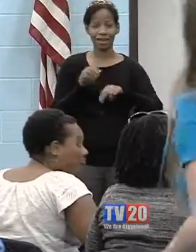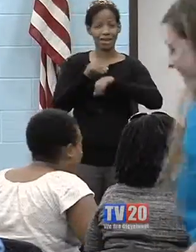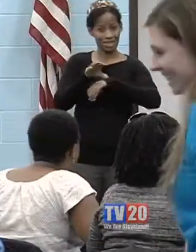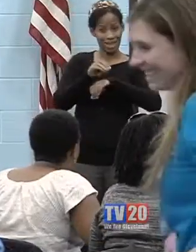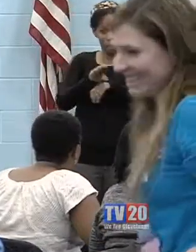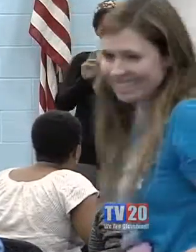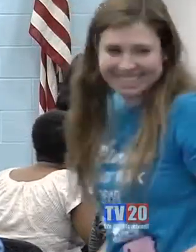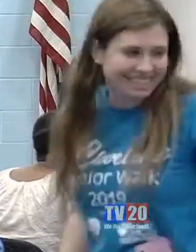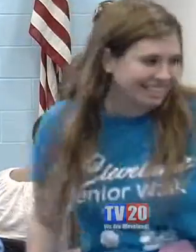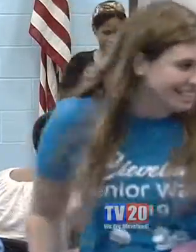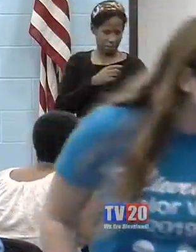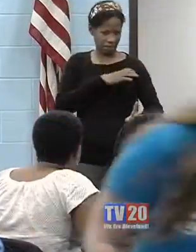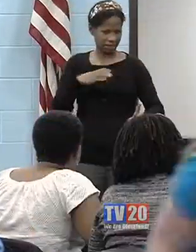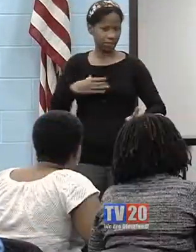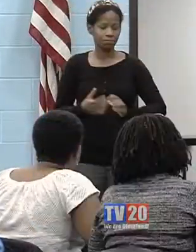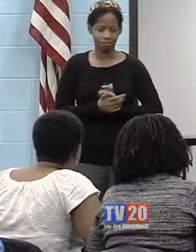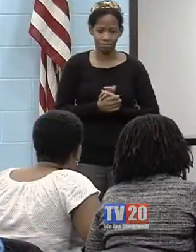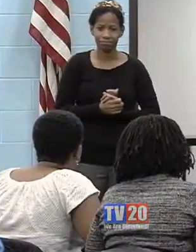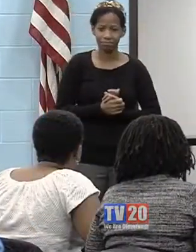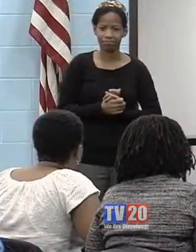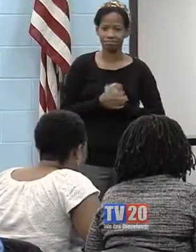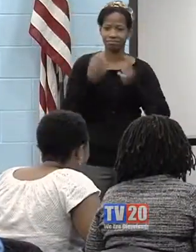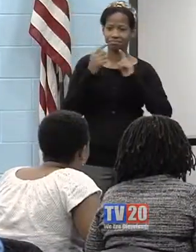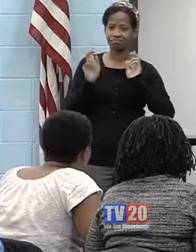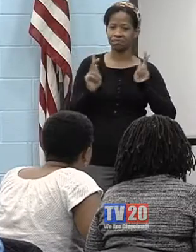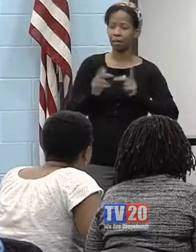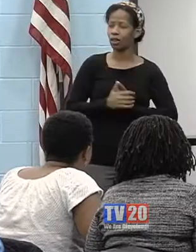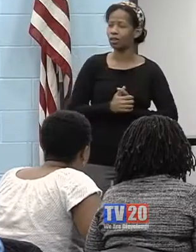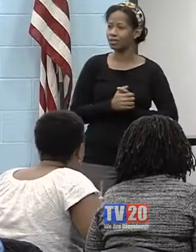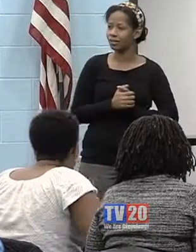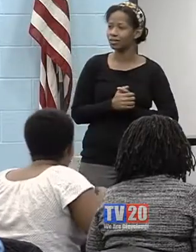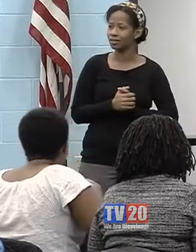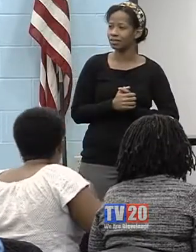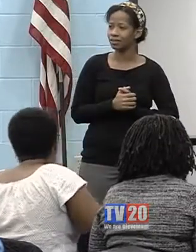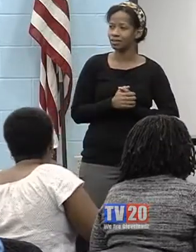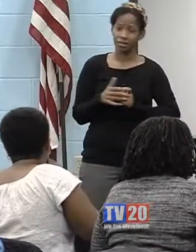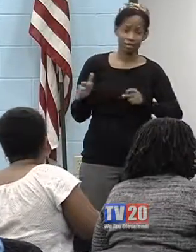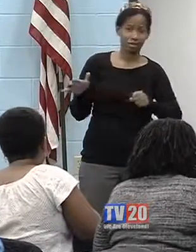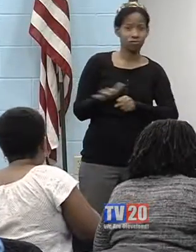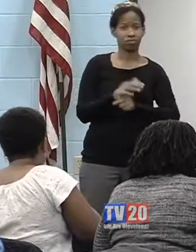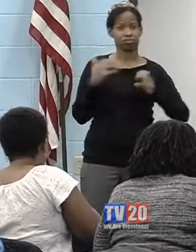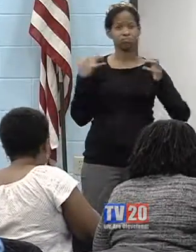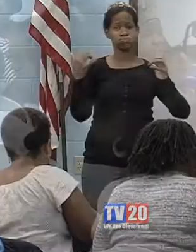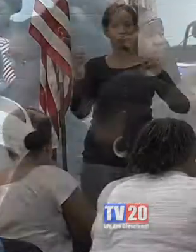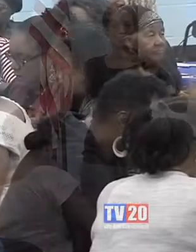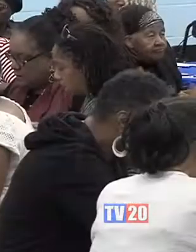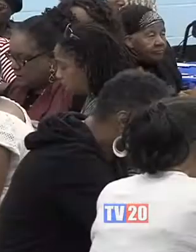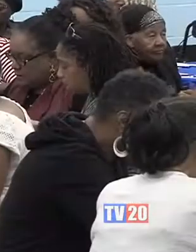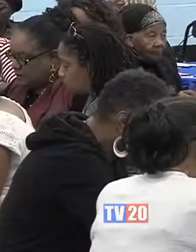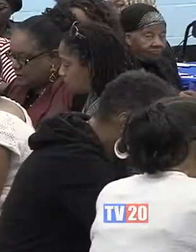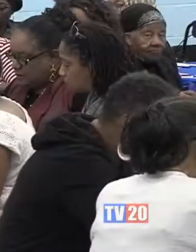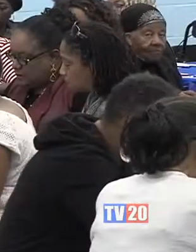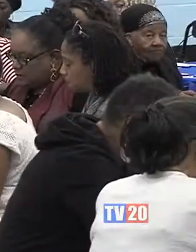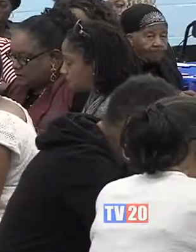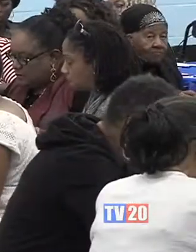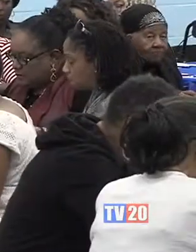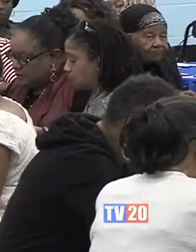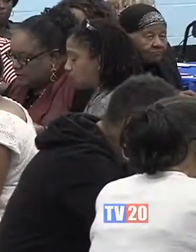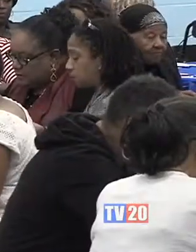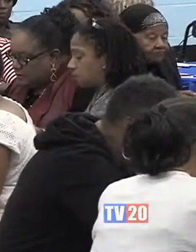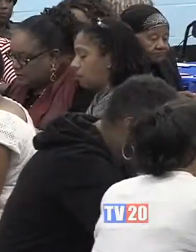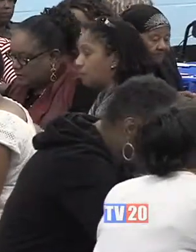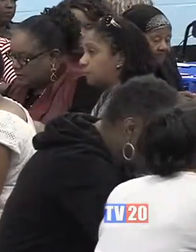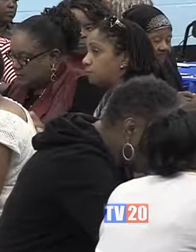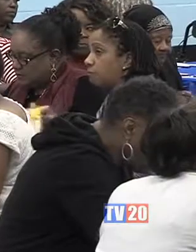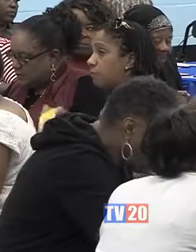We're delighted that you are here today. Thank you. So we've got a full house. We're glad everyone is here. And